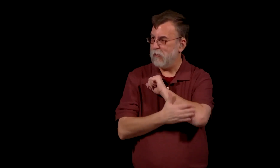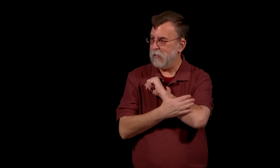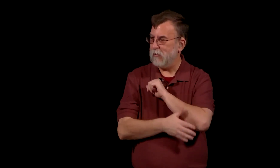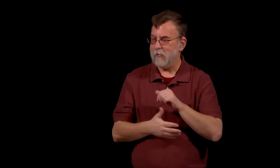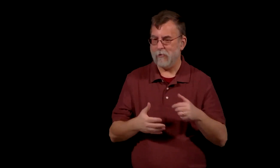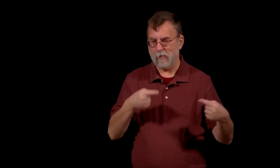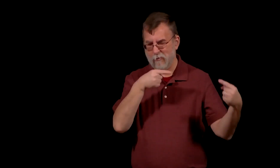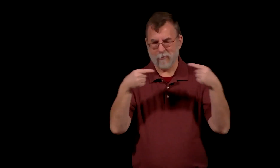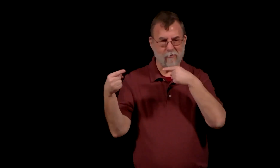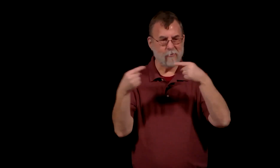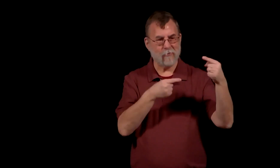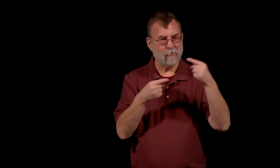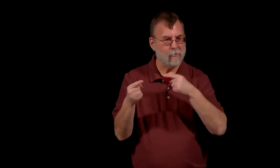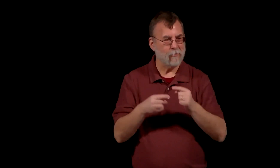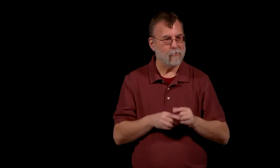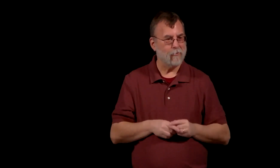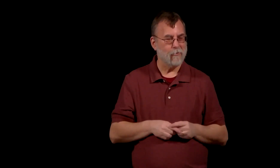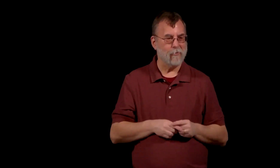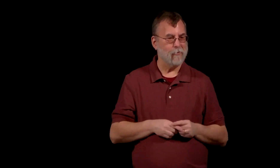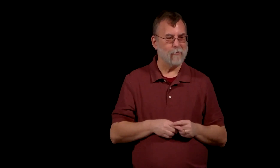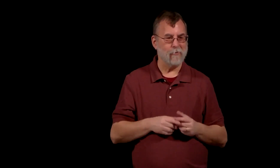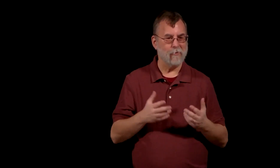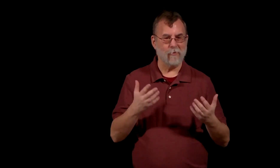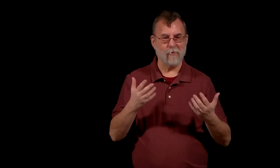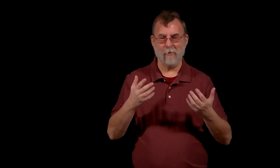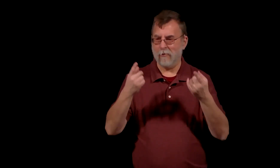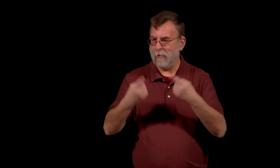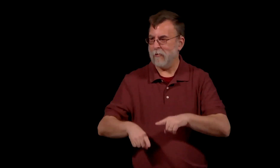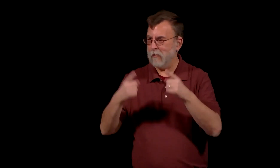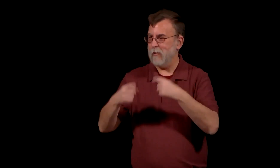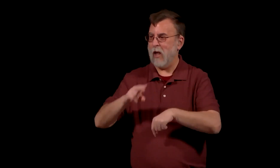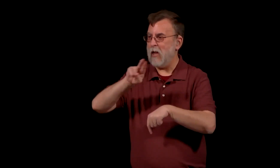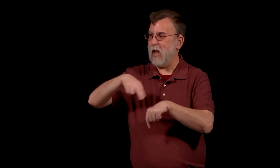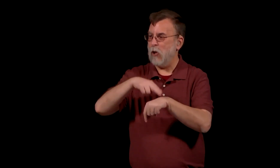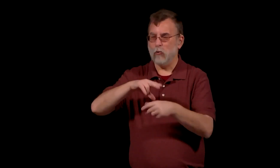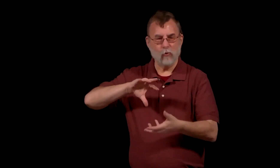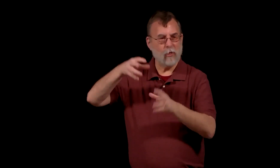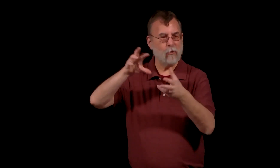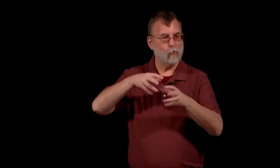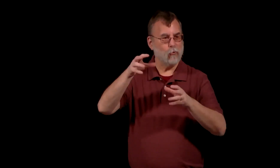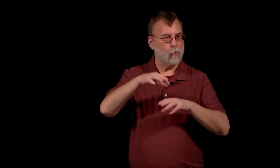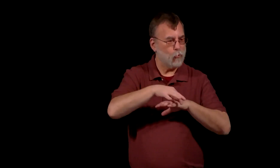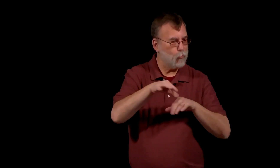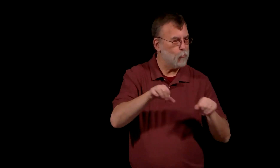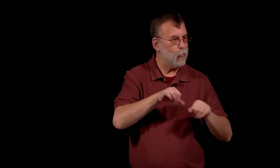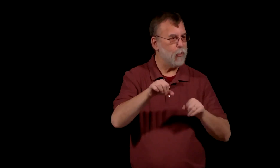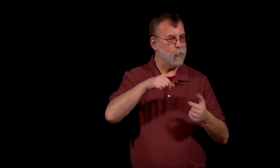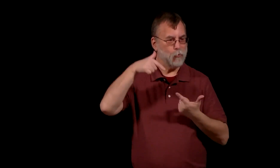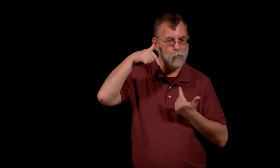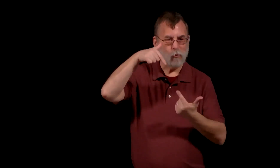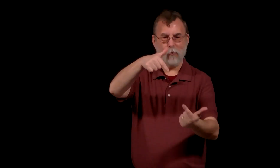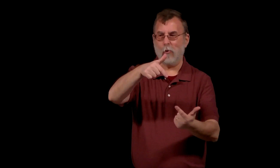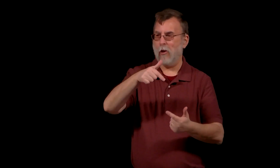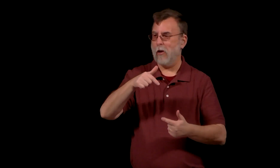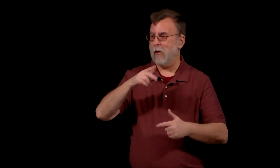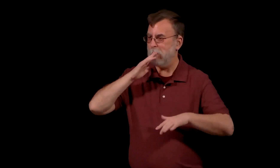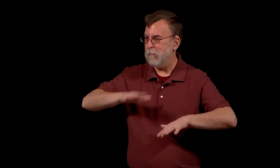Natural in our country to have disagreements and feuds. It happens nationally. And then